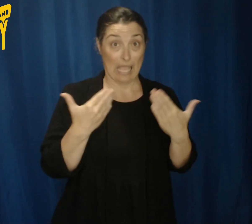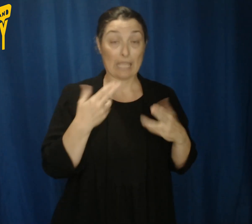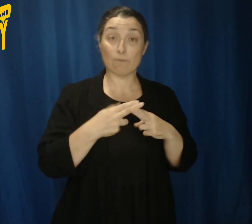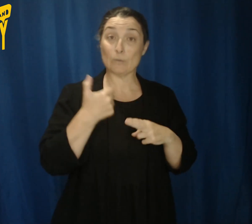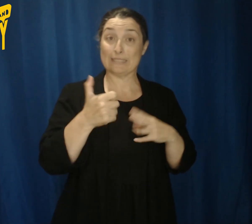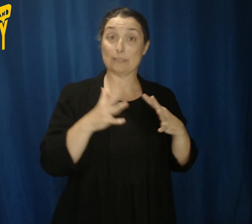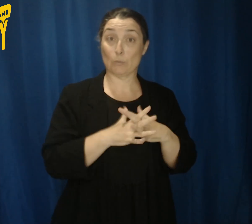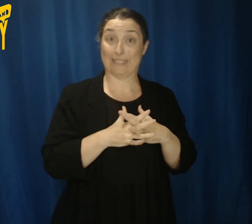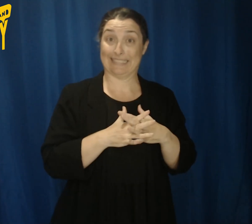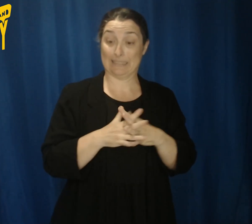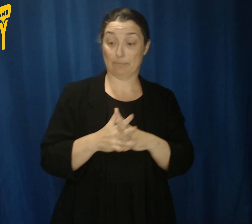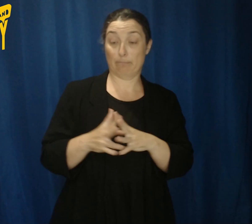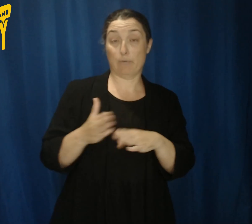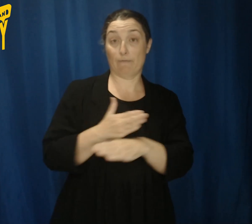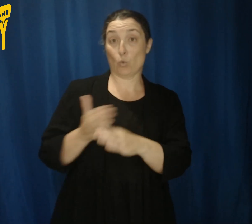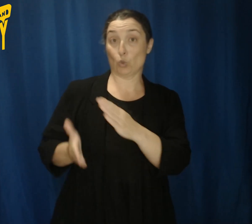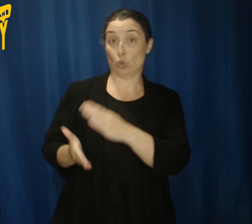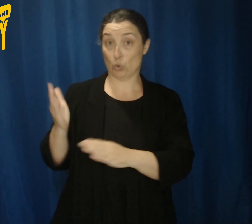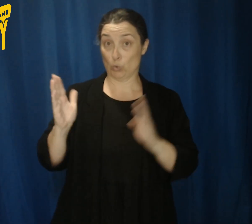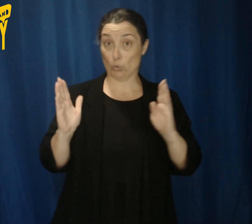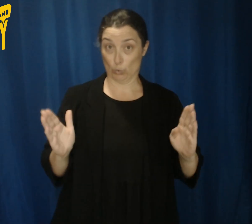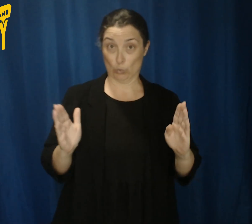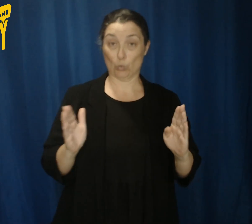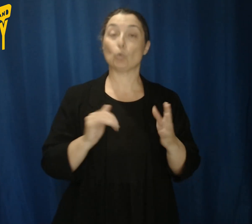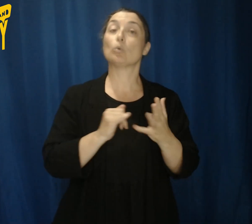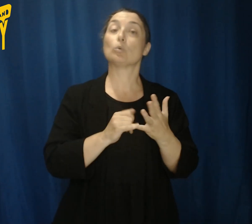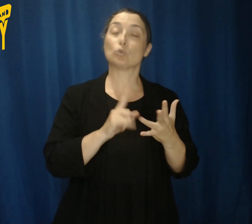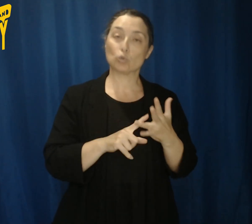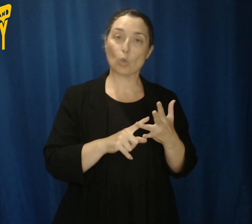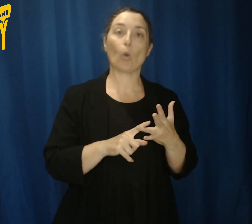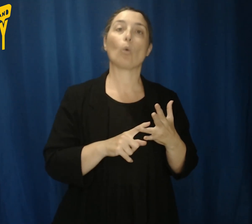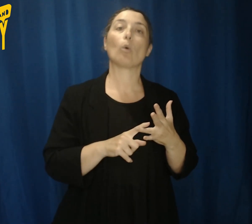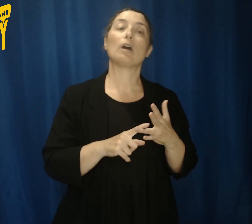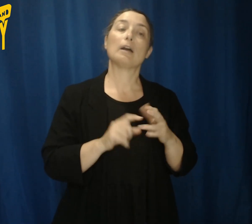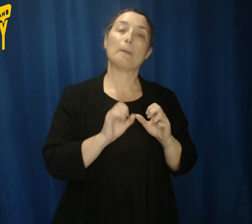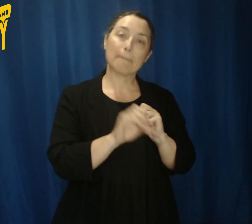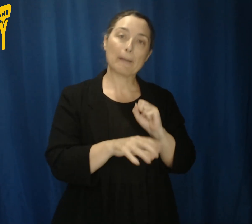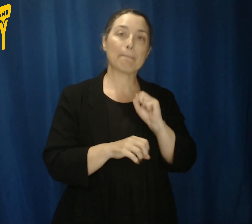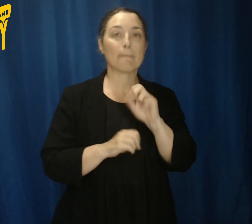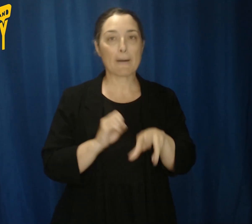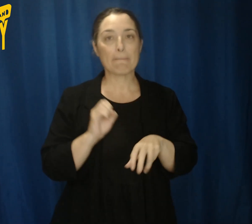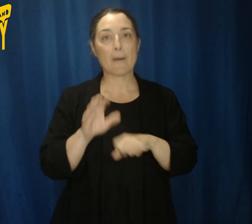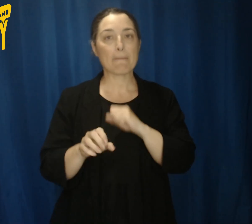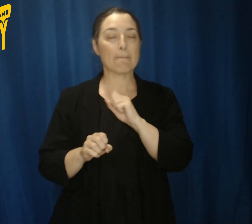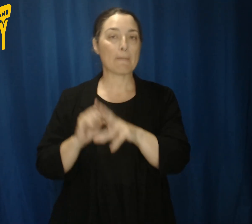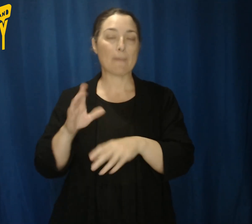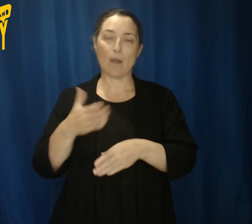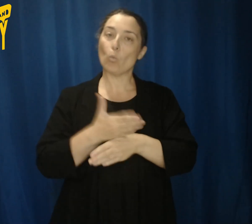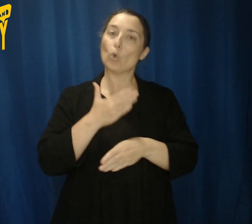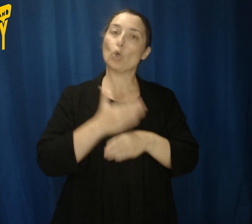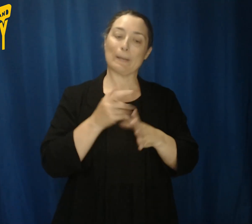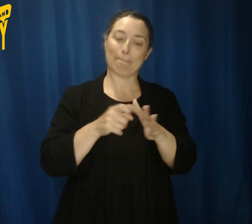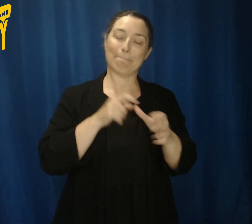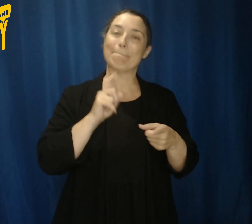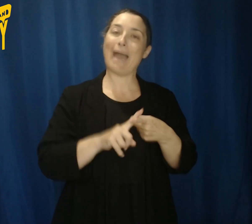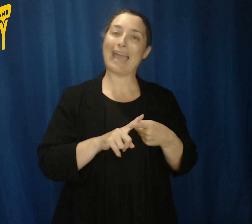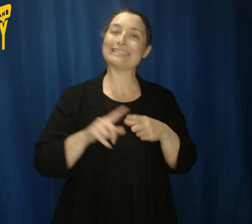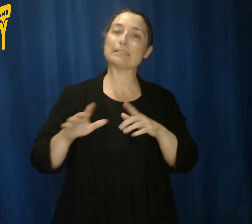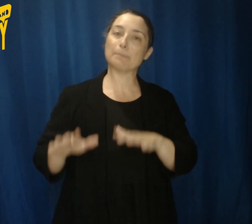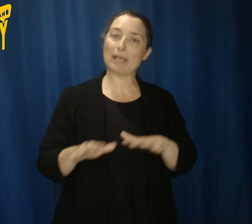grant's due. So it slowly trickles and moves along. I like to pace myself with working and stuff like that. So, but when do I get back to